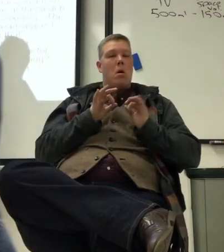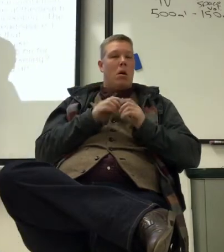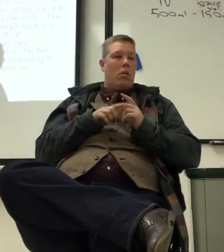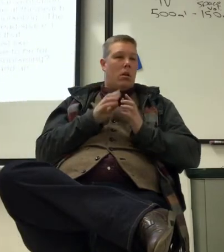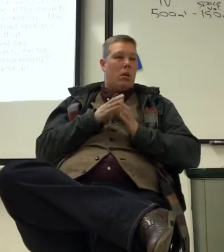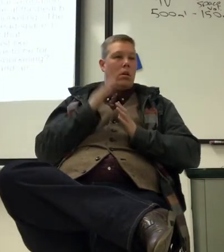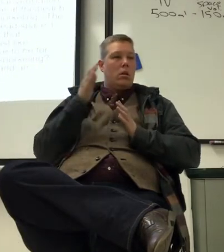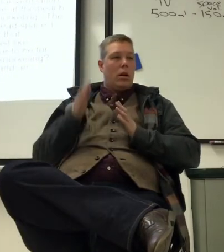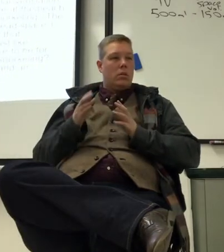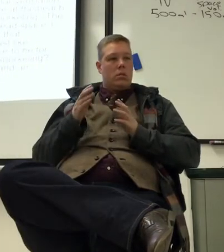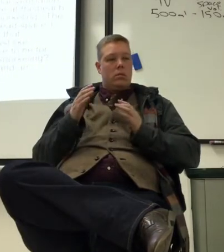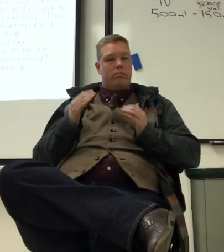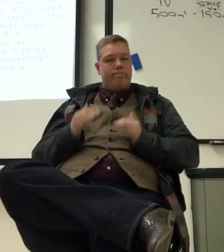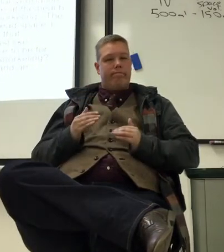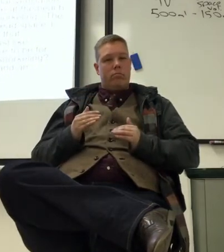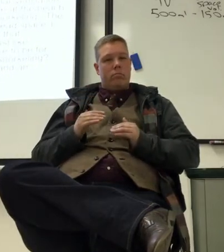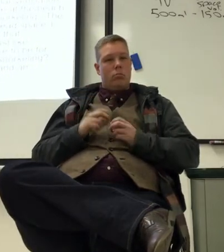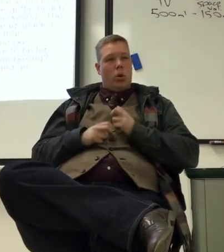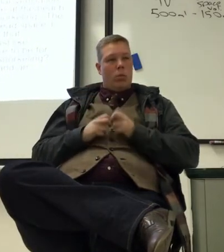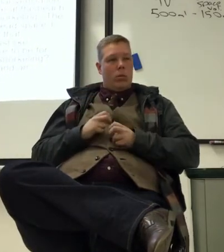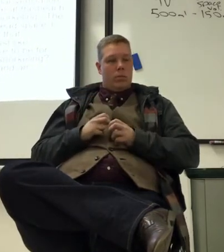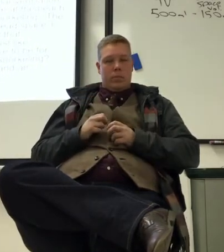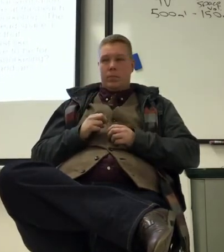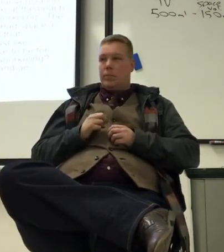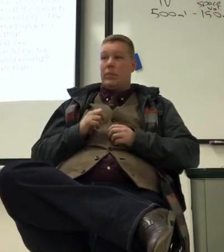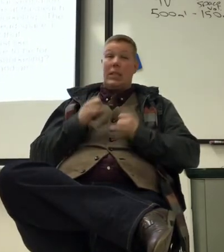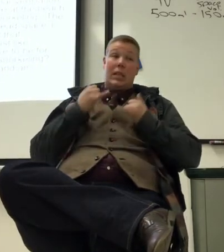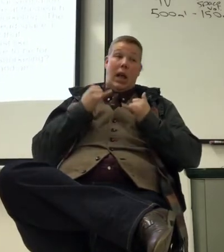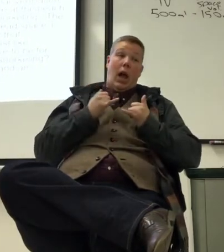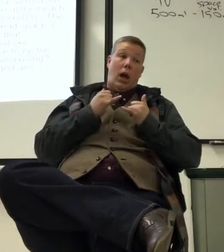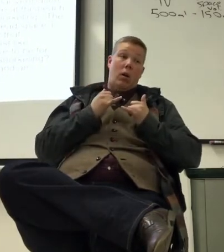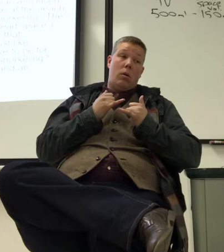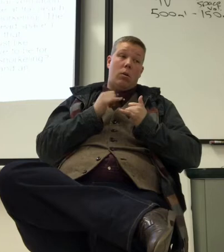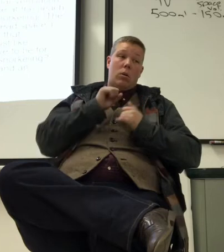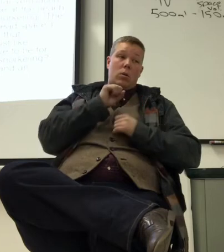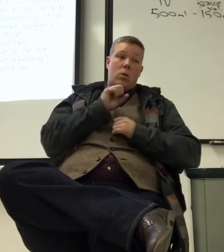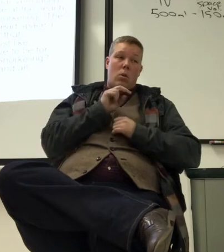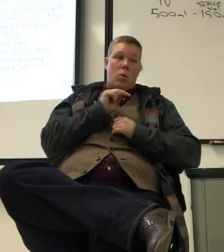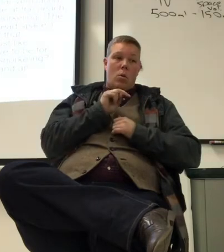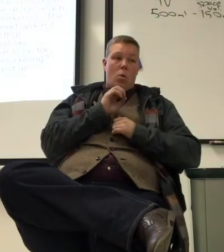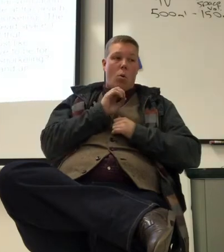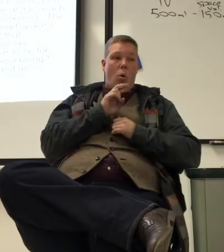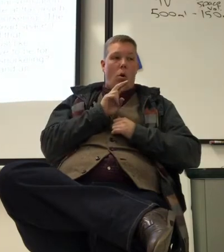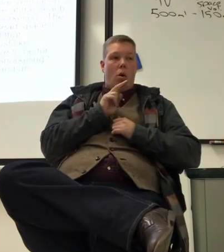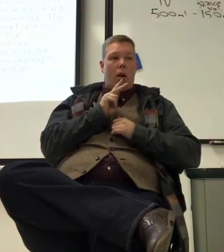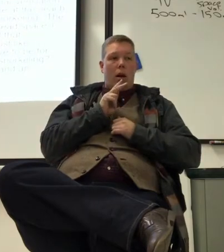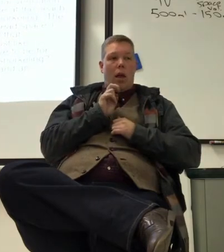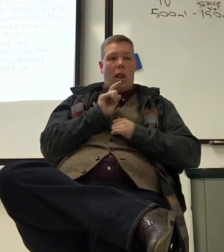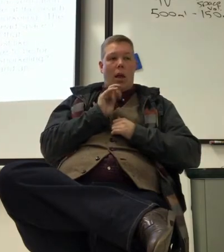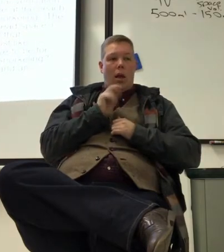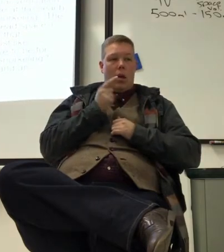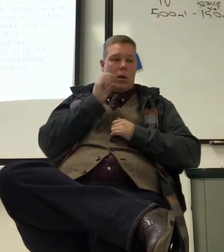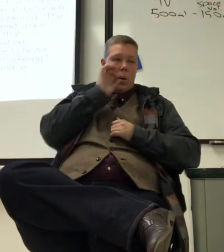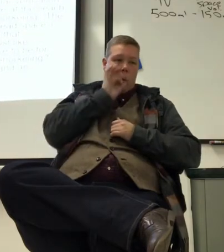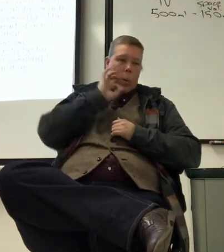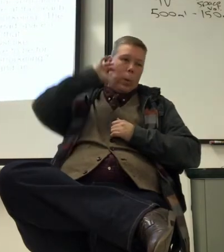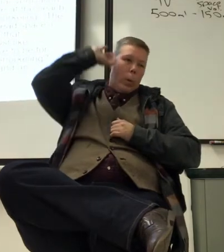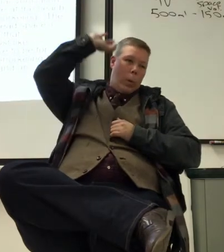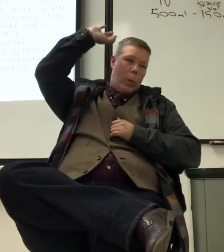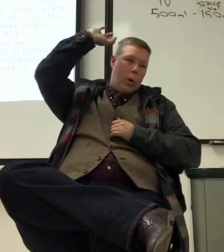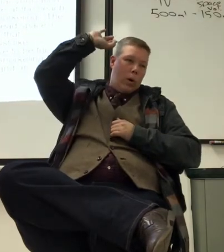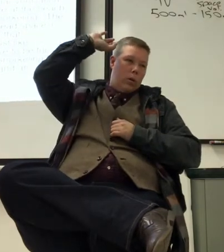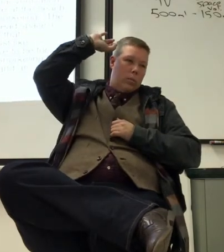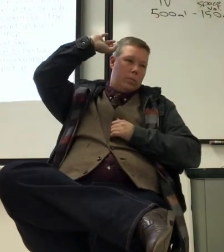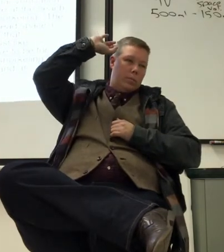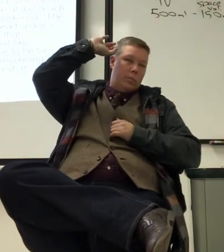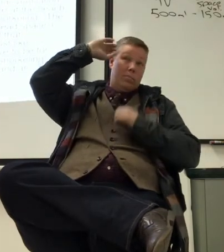The only thing that's different is, now she's snorkeling, everything else is the same. She still needs to maintain 6.0 liters per minute, but now she has